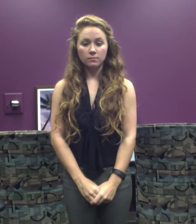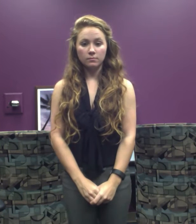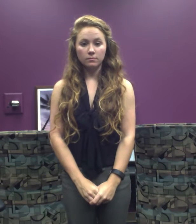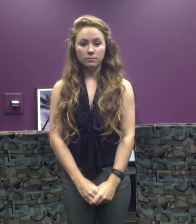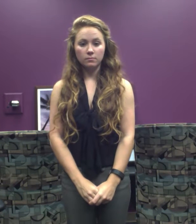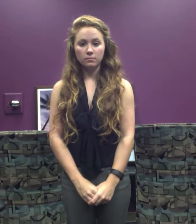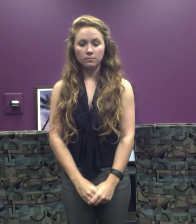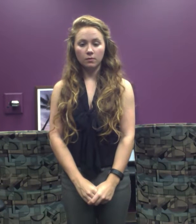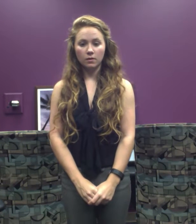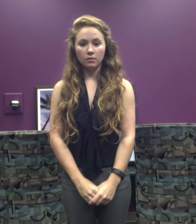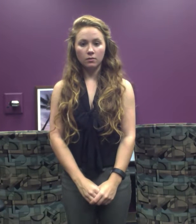travel